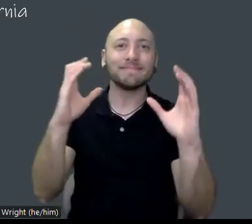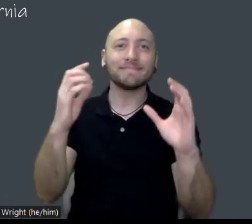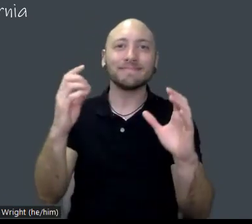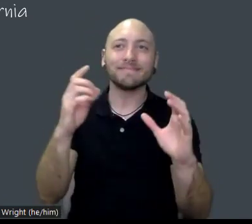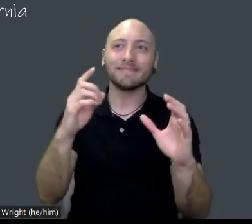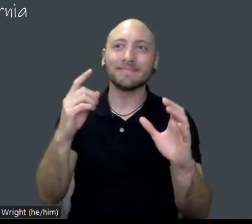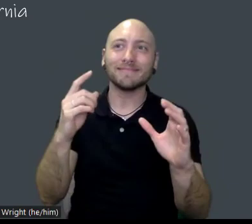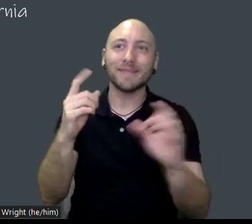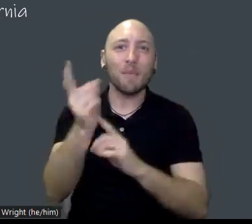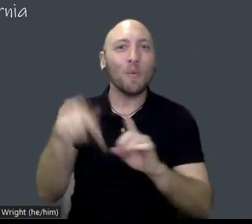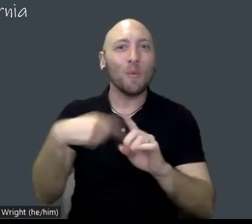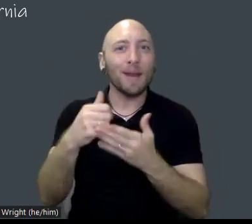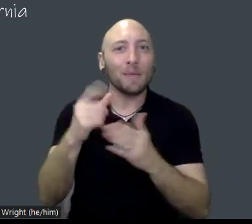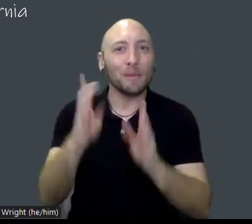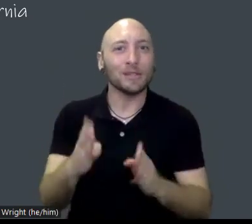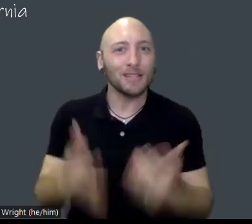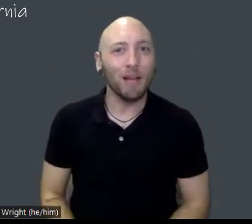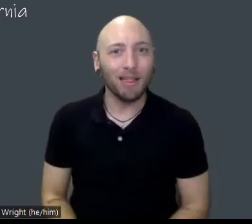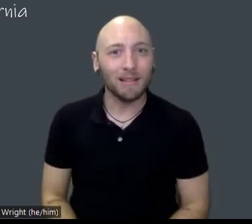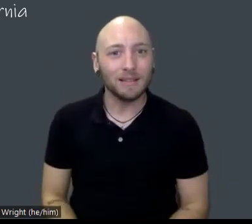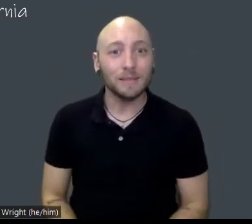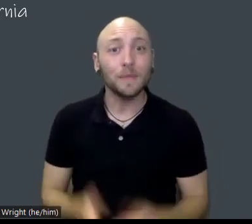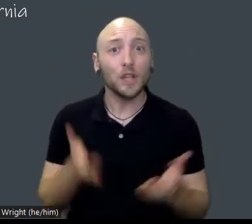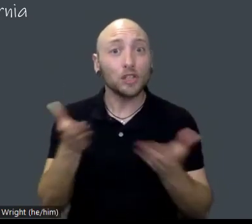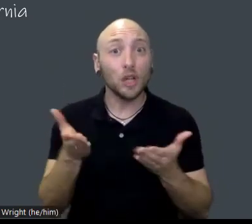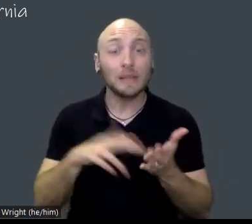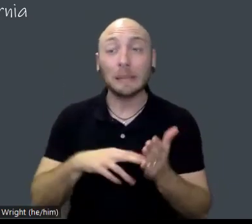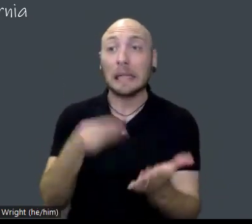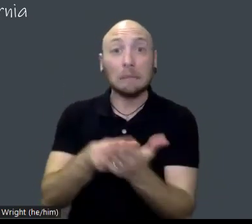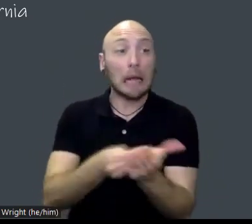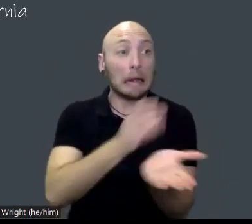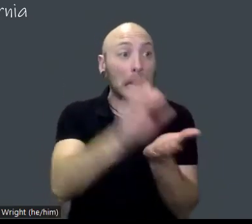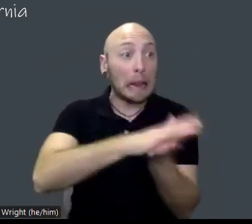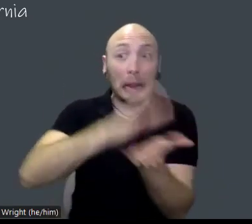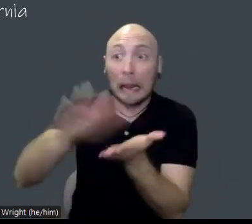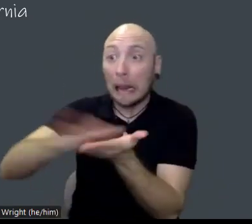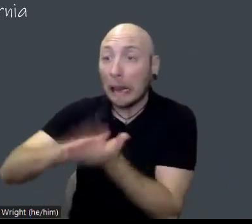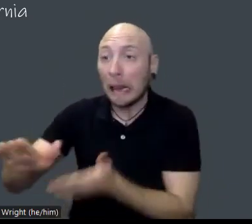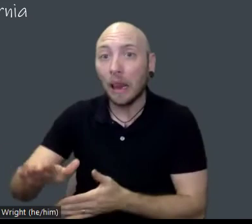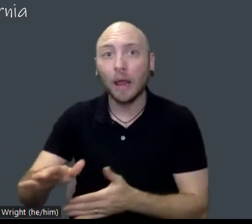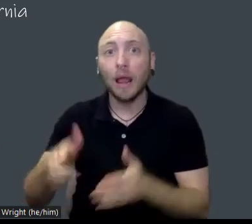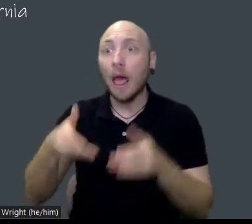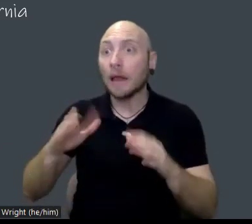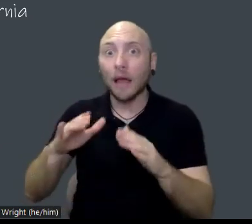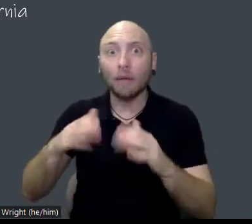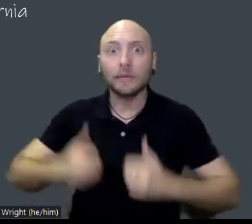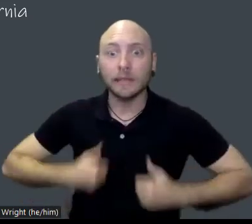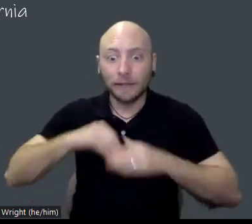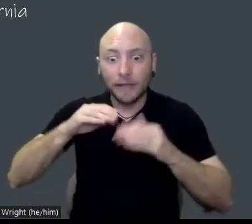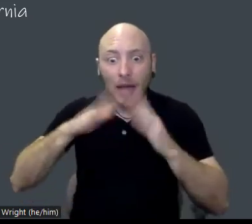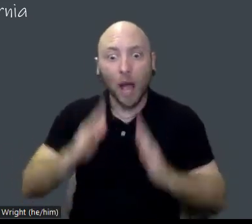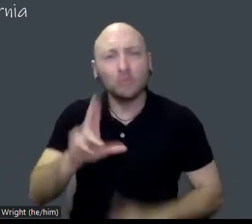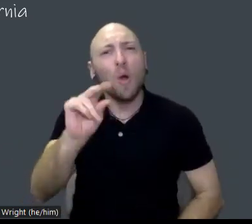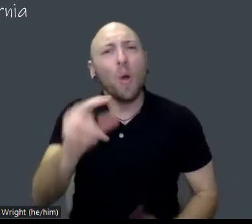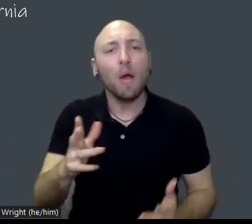that's really all being of service is. You don't have to give people your money. You don't have to like let them sleep on your couch. It's very simple stuff. That's